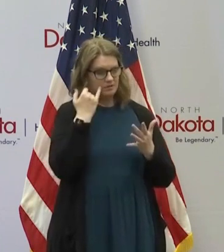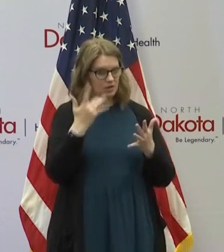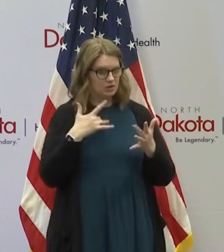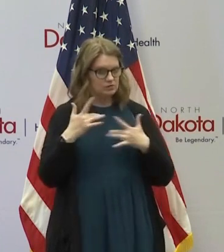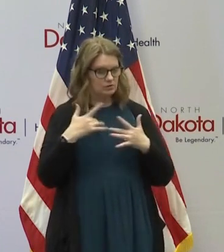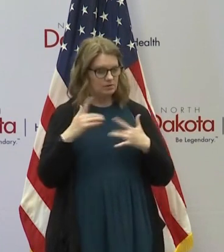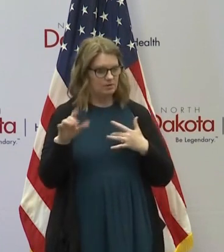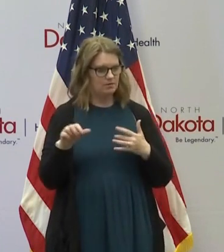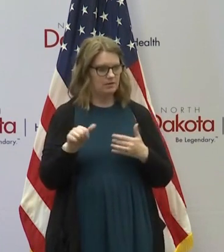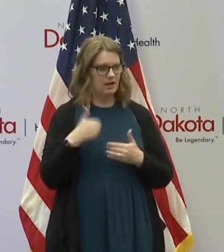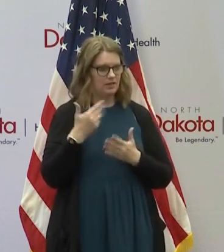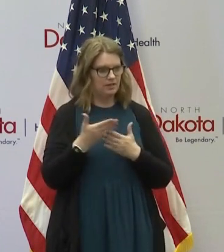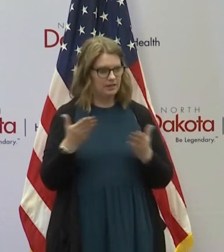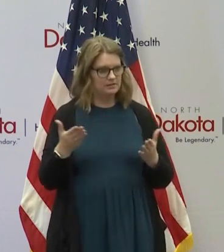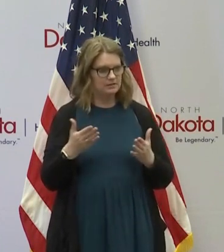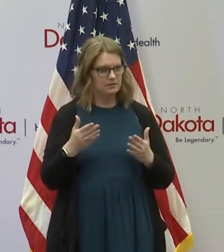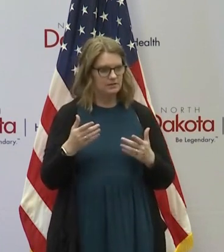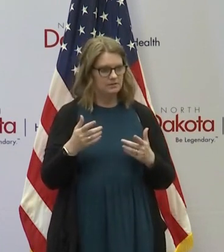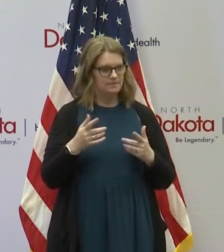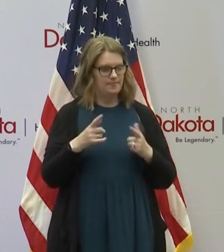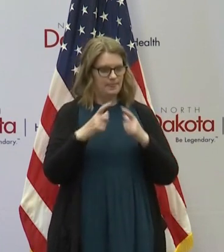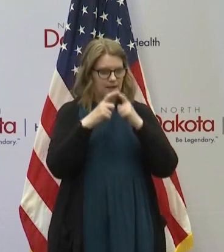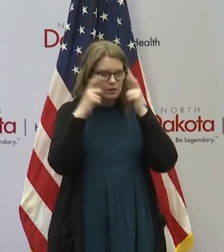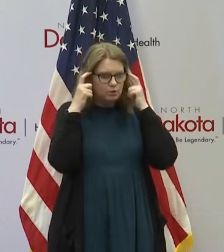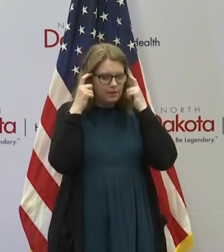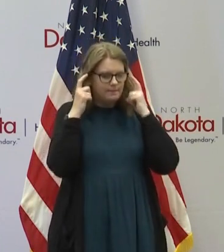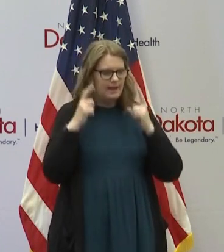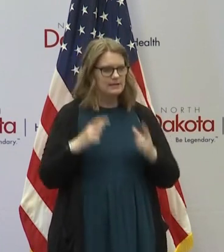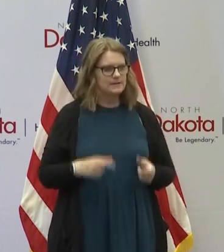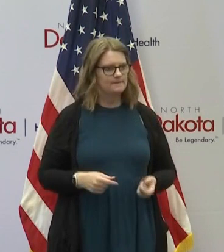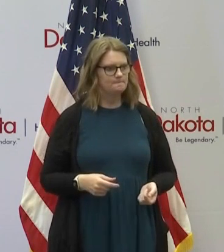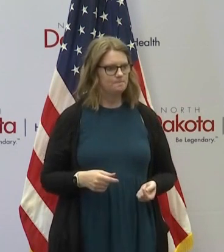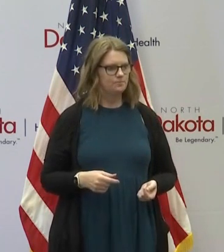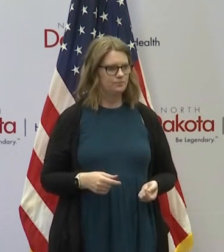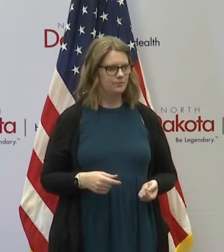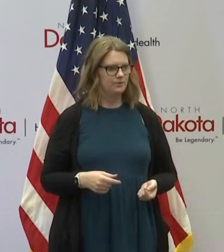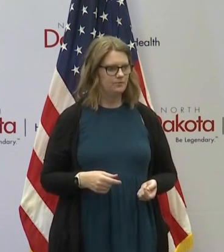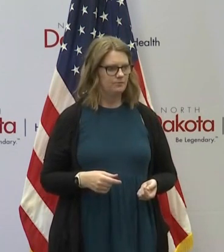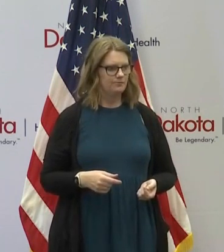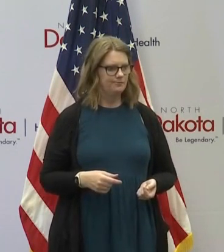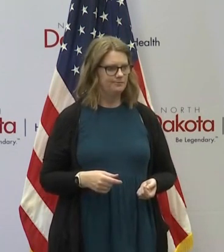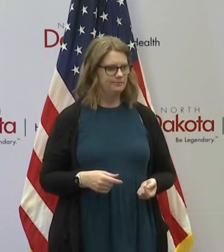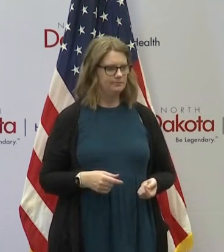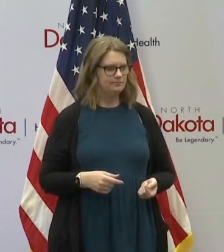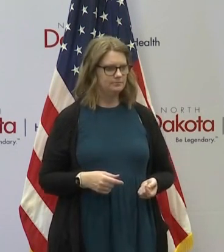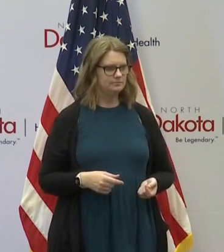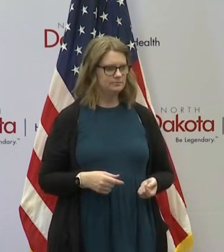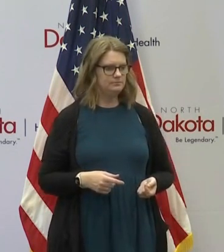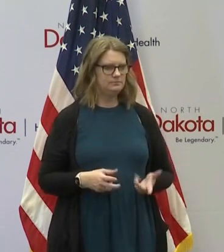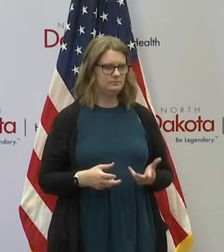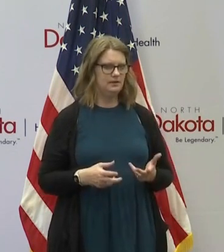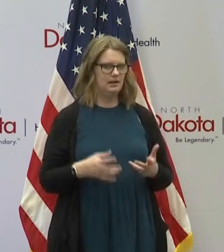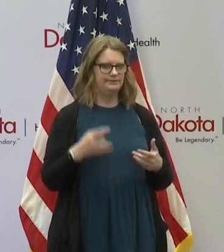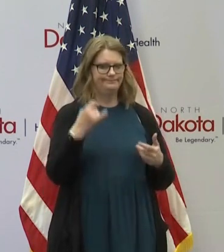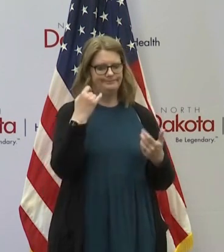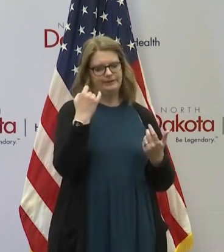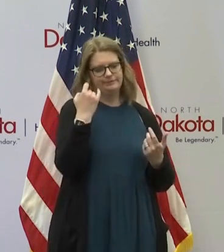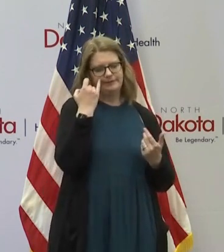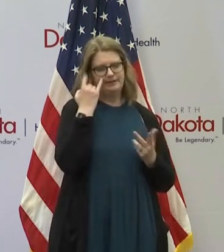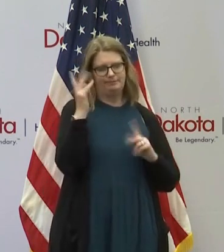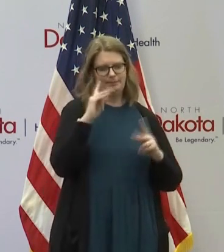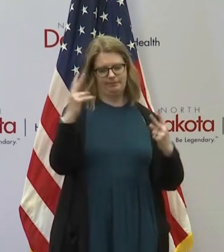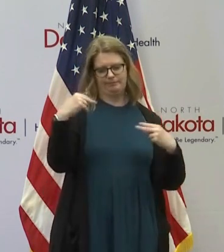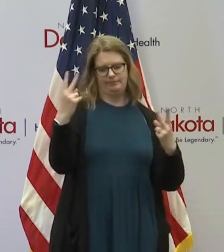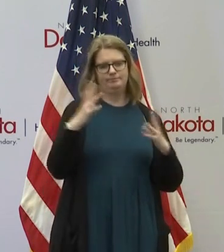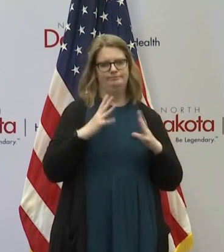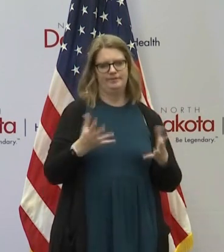concerned about, you know, as you said, underlying conditions, they're doing that and lose the shaming, if you will, or whatever. Mm-hmm. But